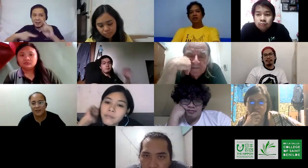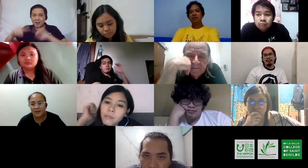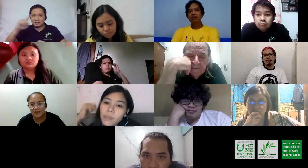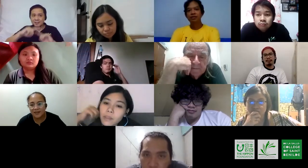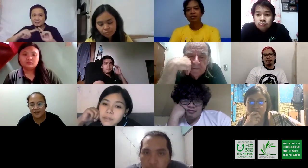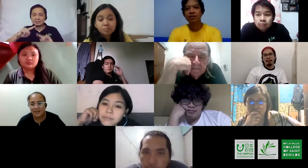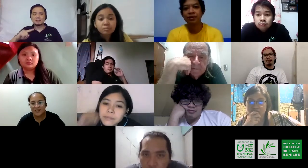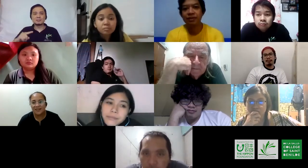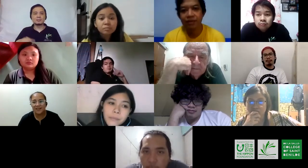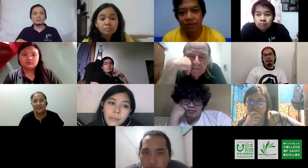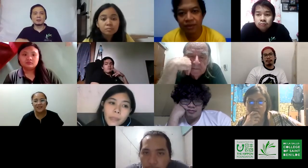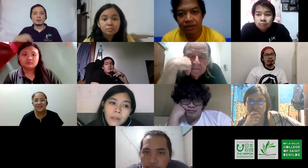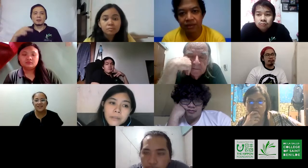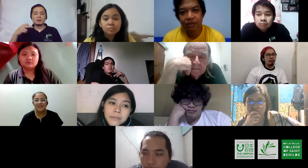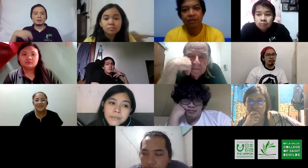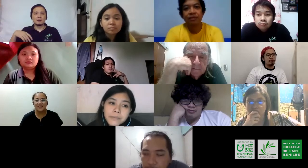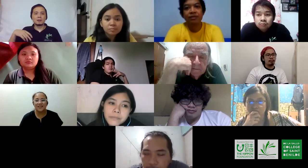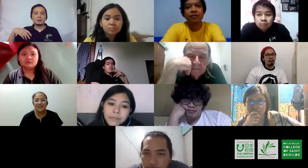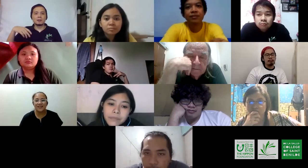brother,